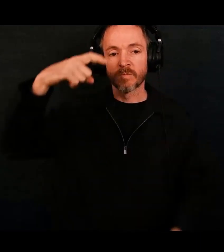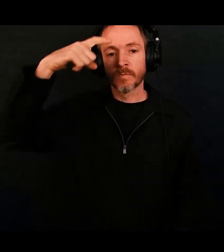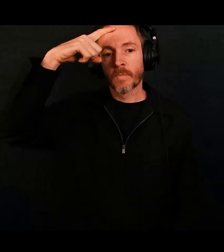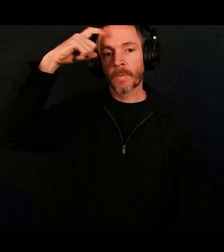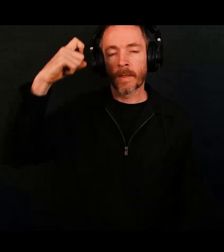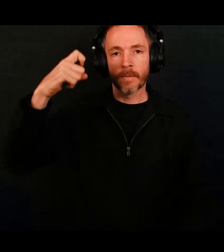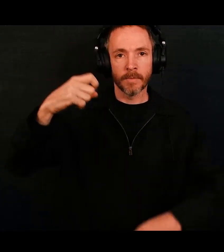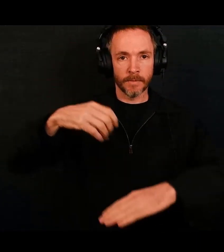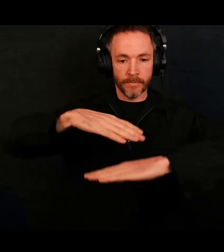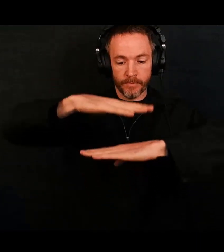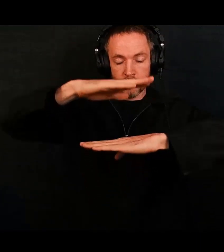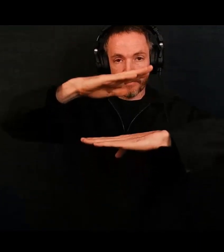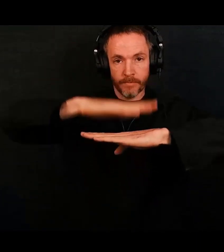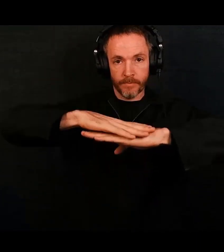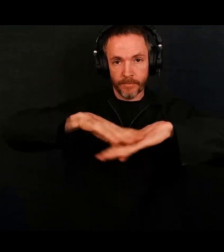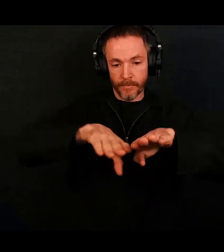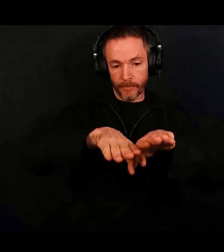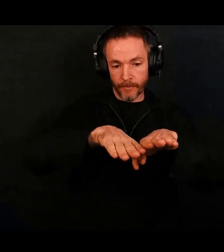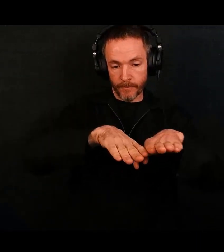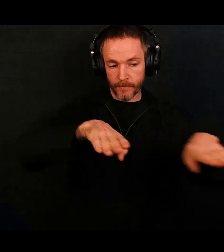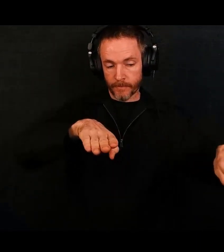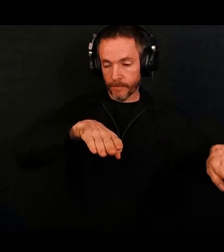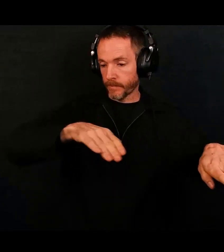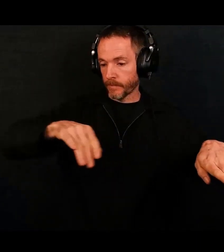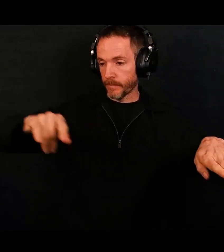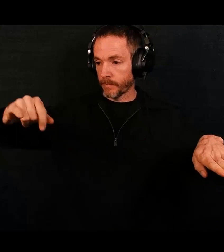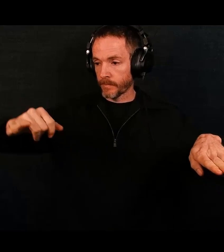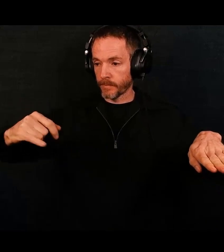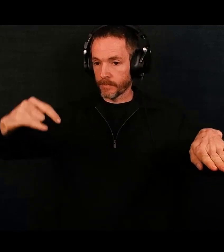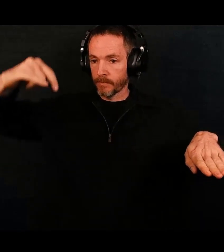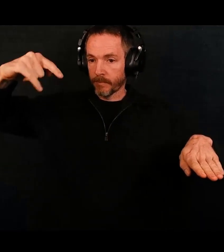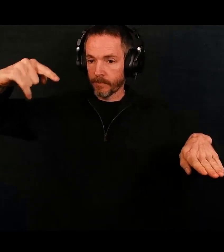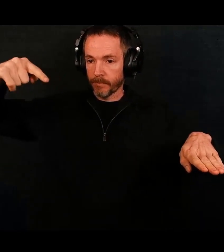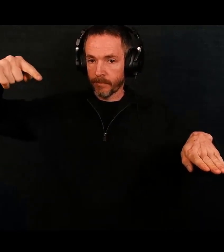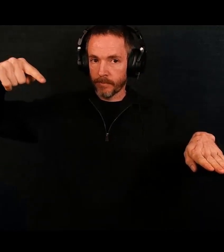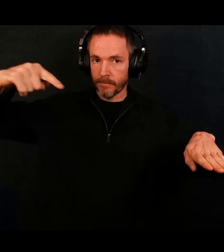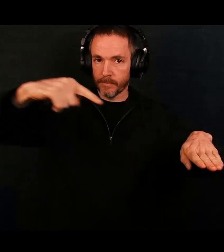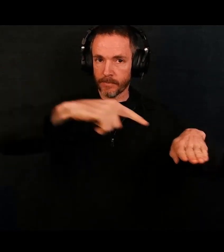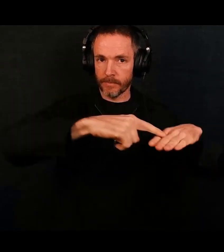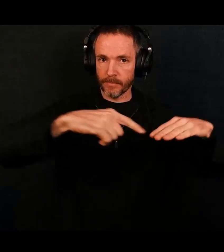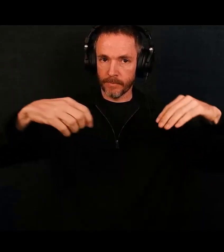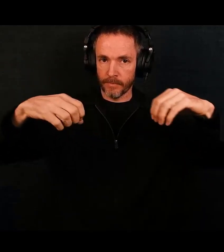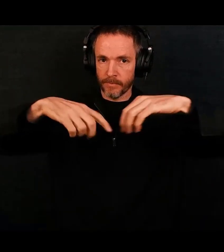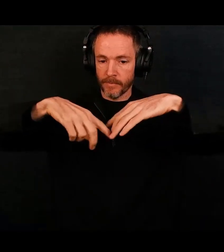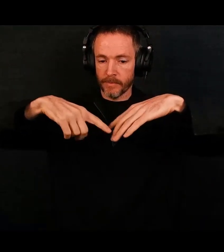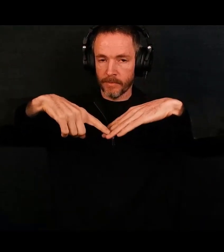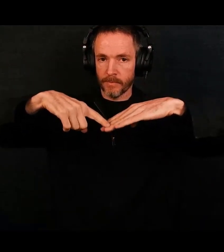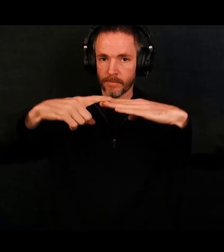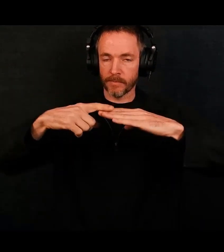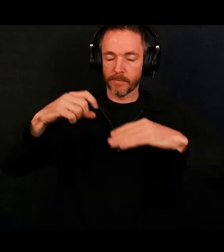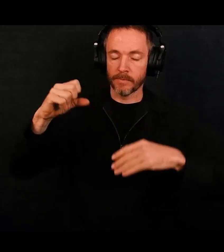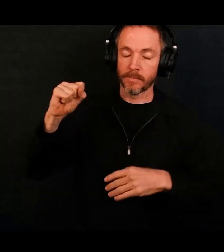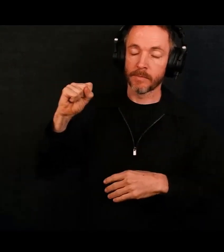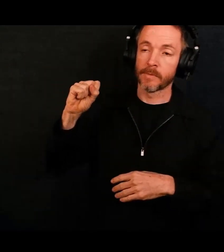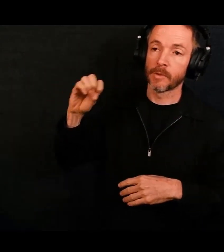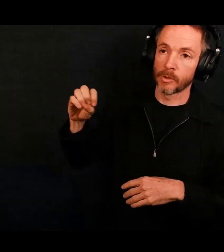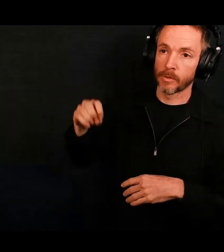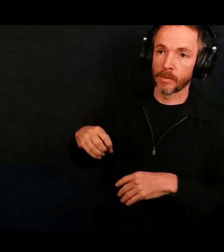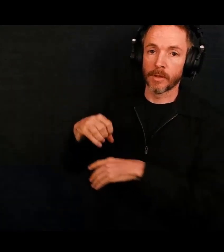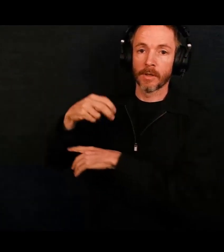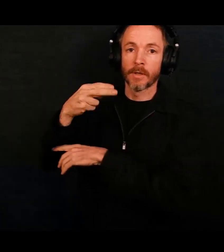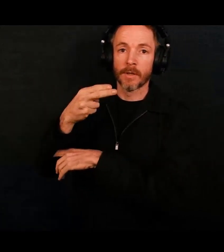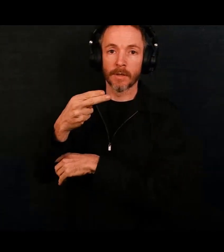it's sitting flat over here and it's sitting on the thickness of this hinge back here. So this